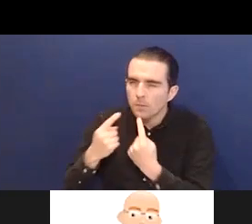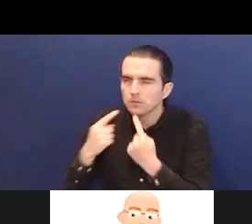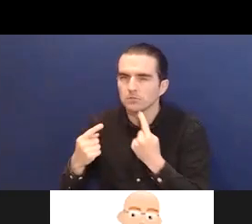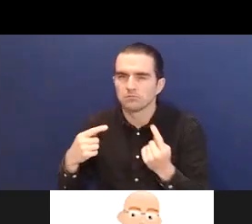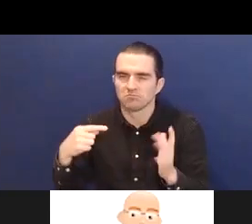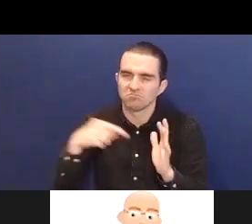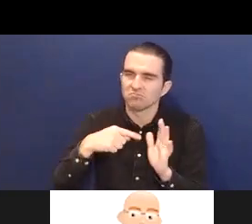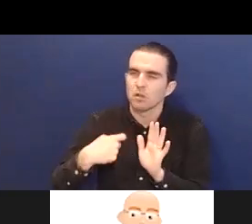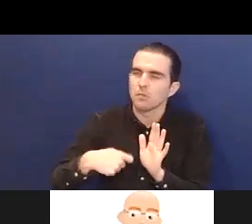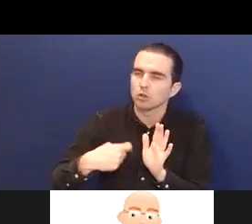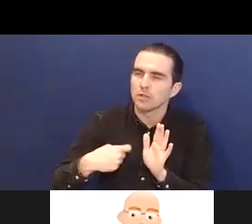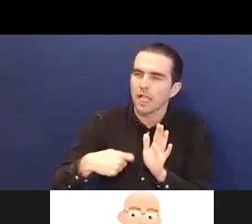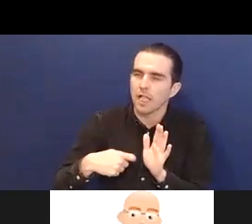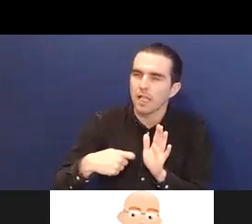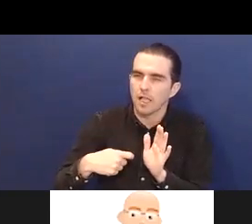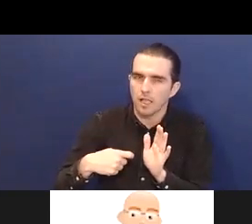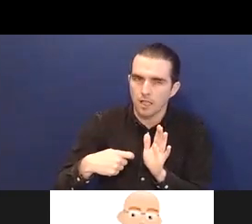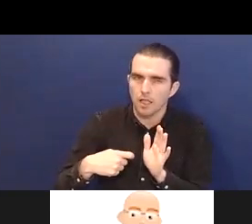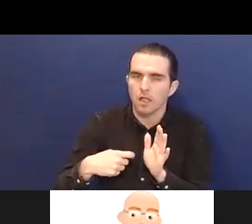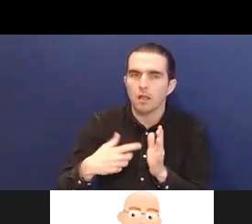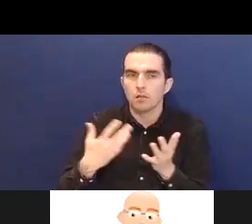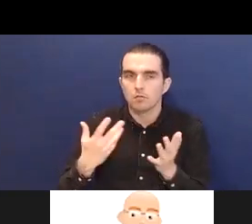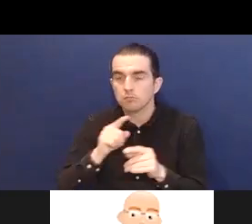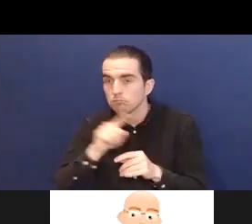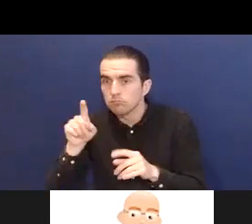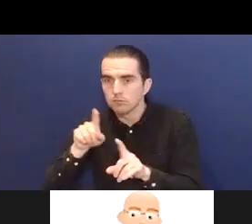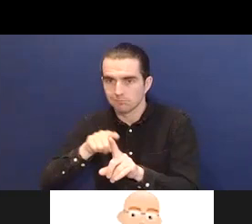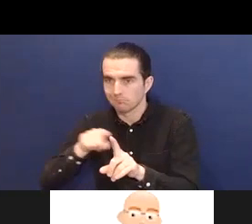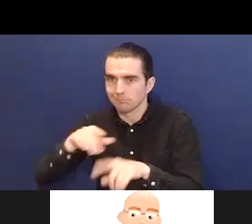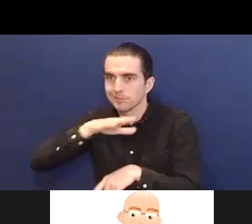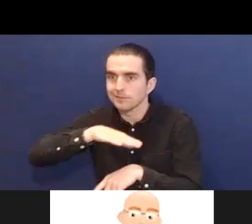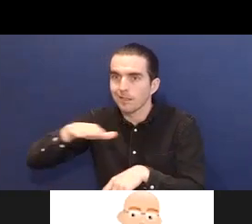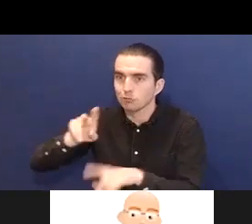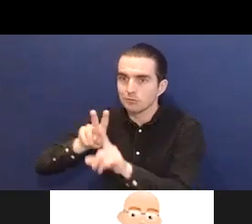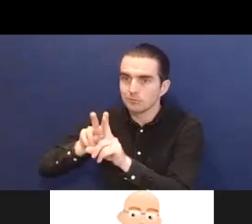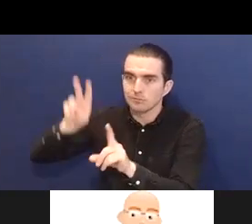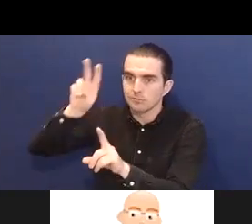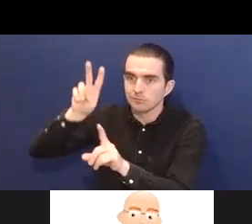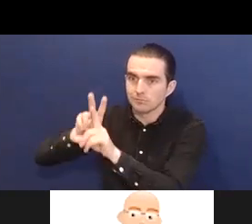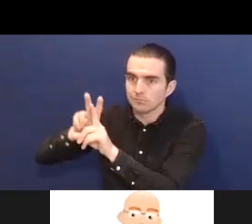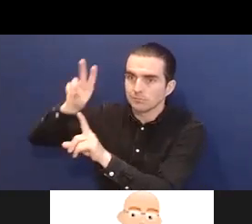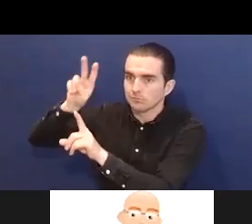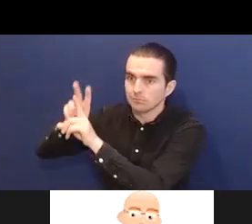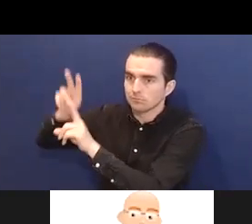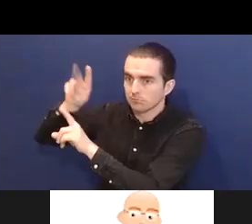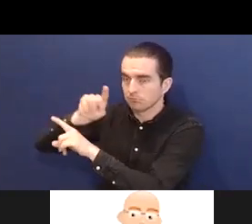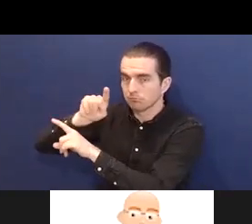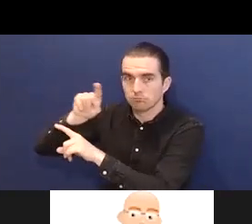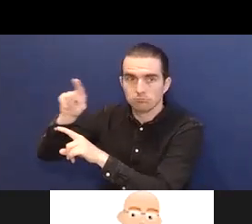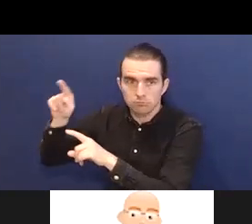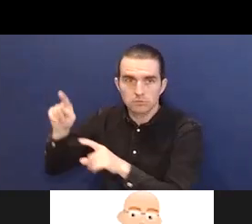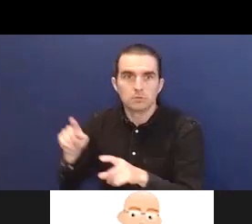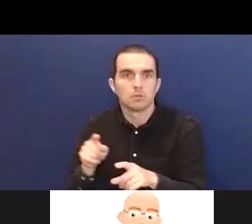some parents have been happier that, or have been excited by the fact that their children have been able to learn at